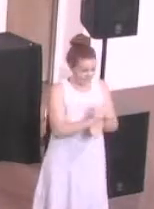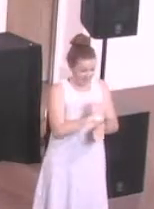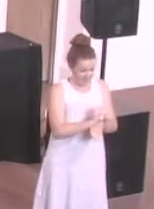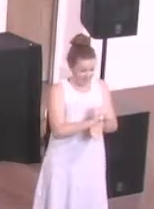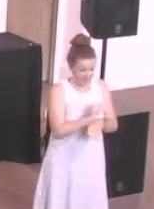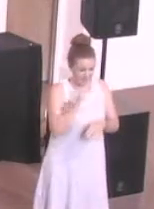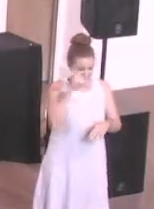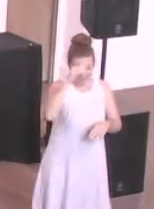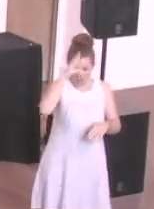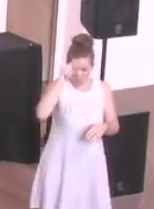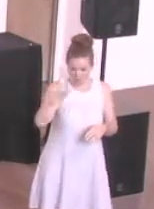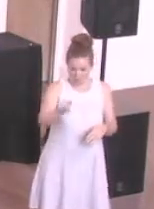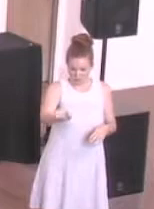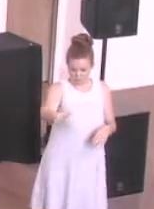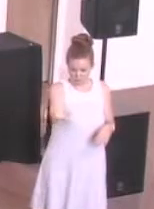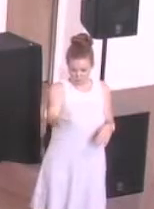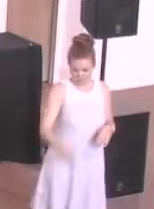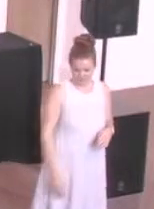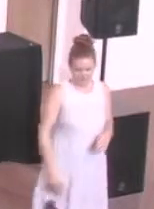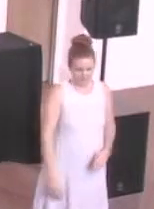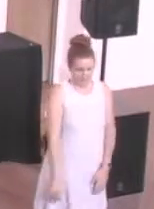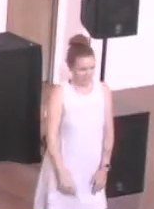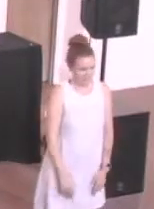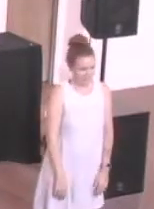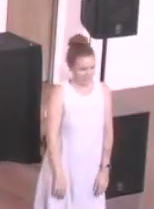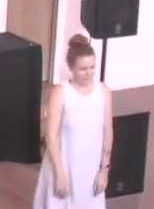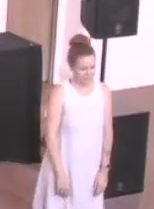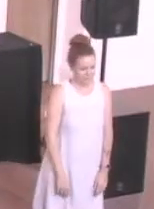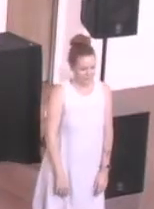and Cowboy, you are on.